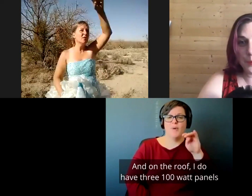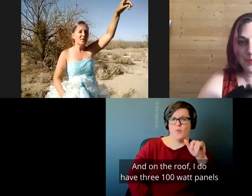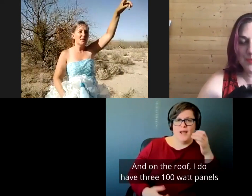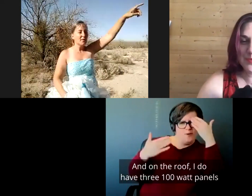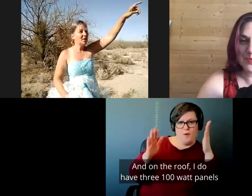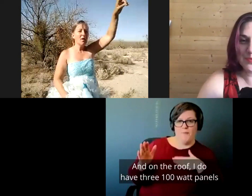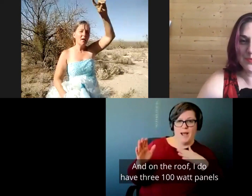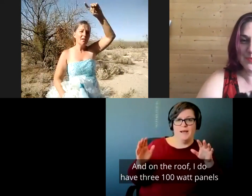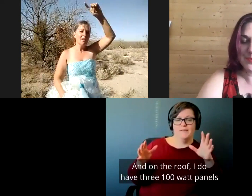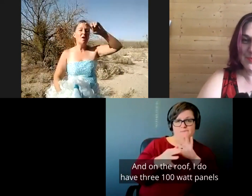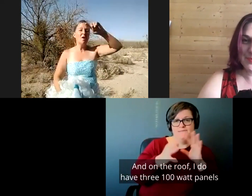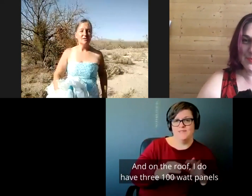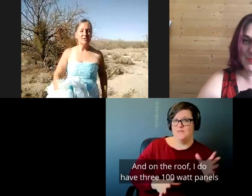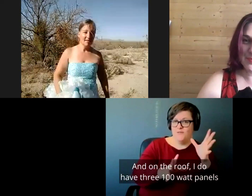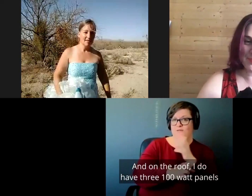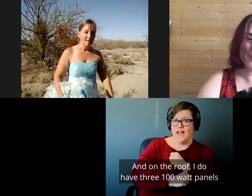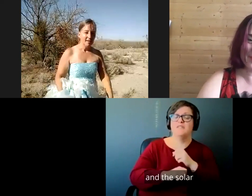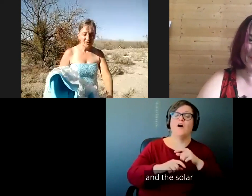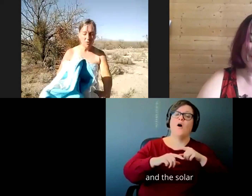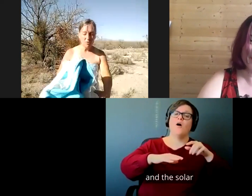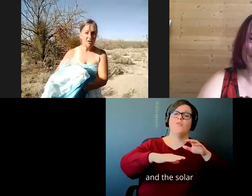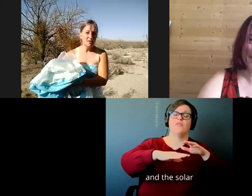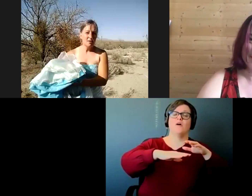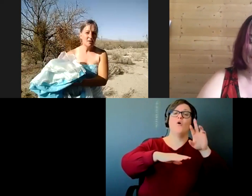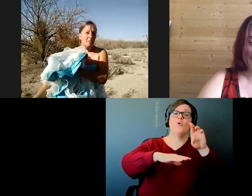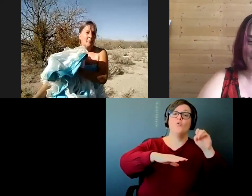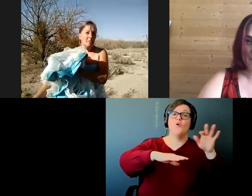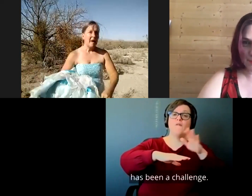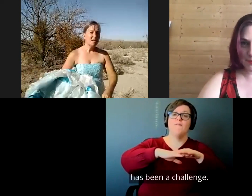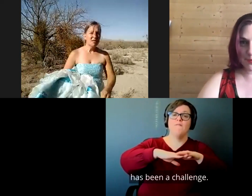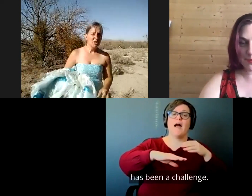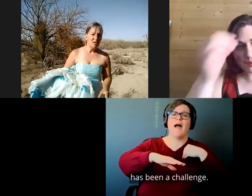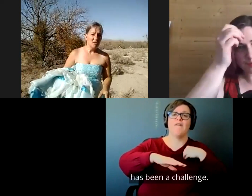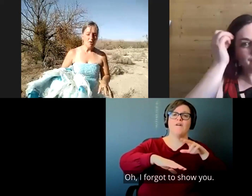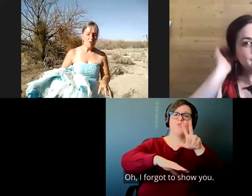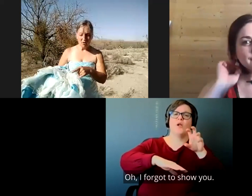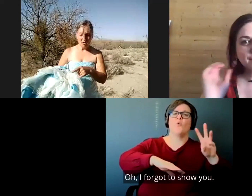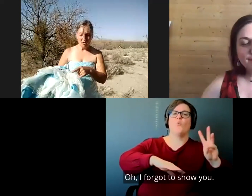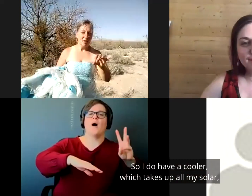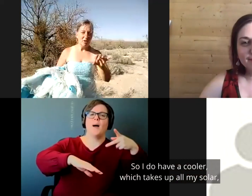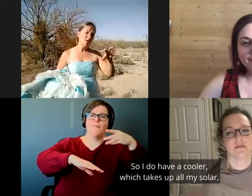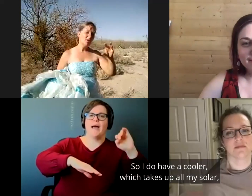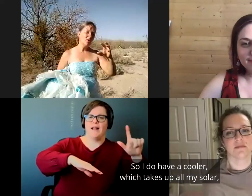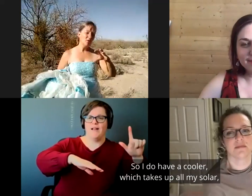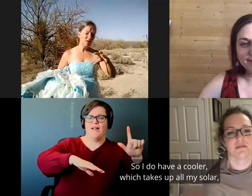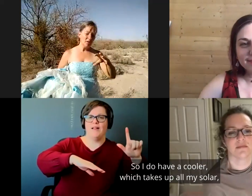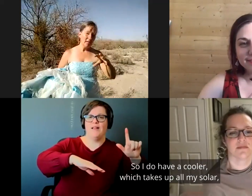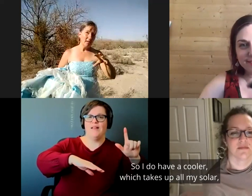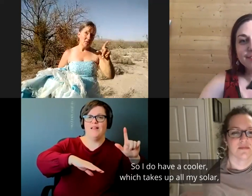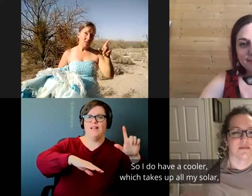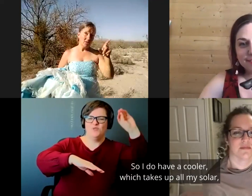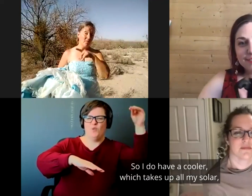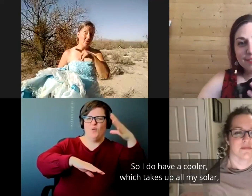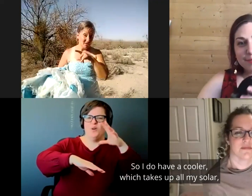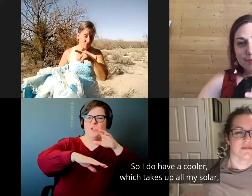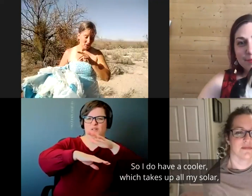do have 3 100-watt panels, and the solar has been a challenge. Oh, I forgot to show you. So I do have a cooler,